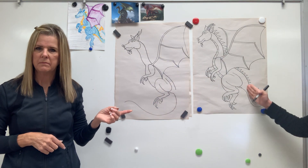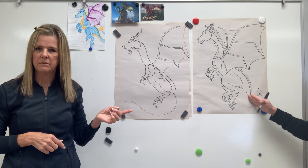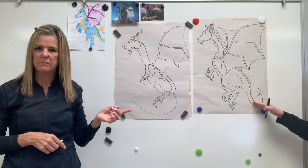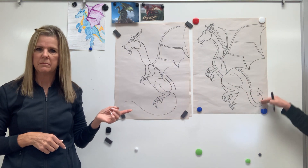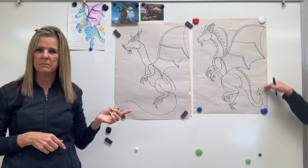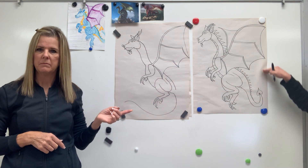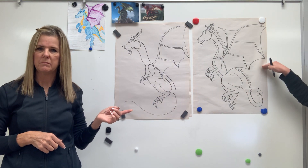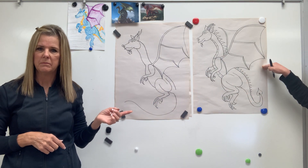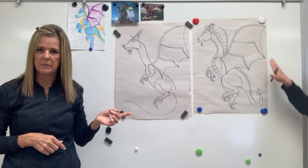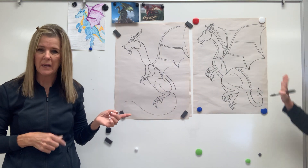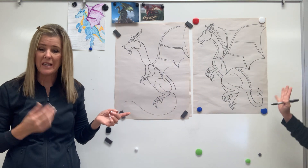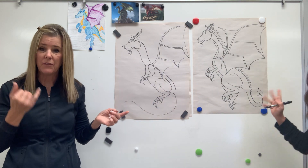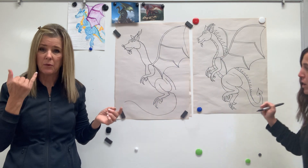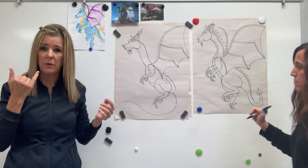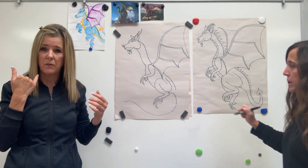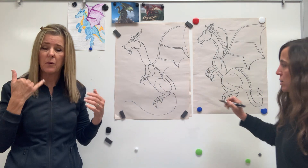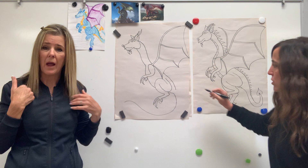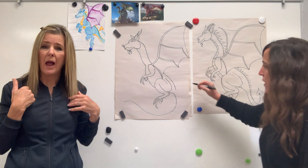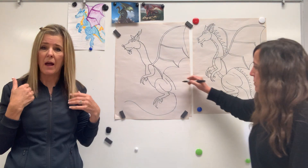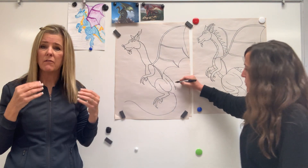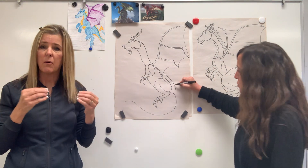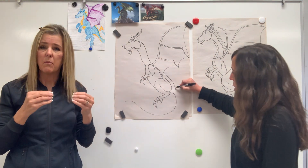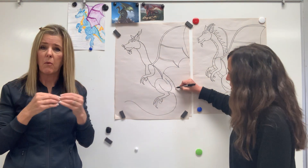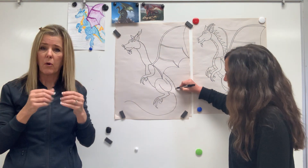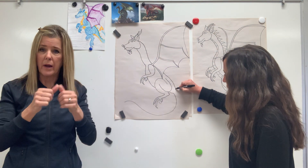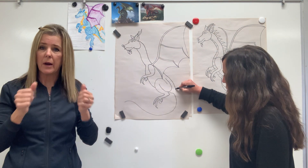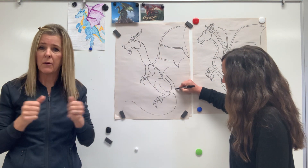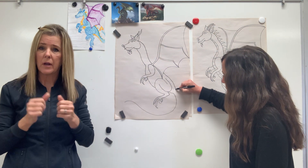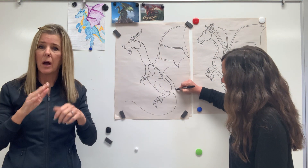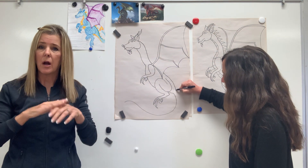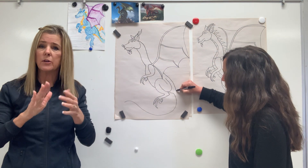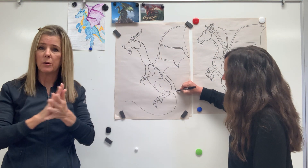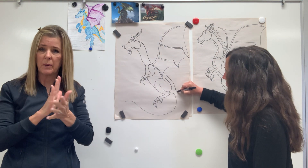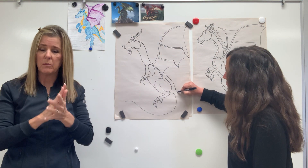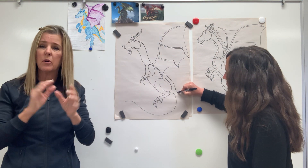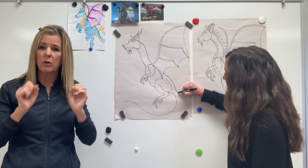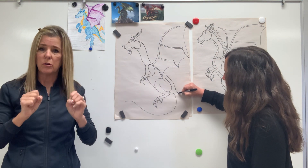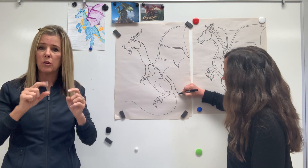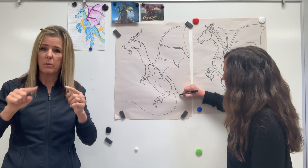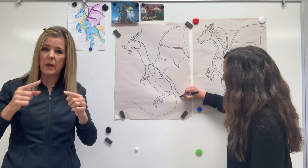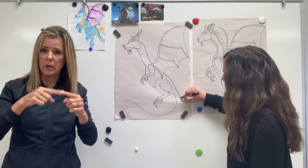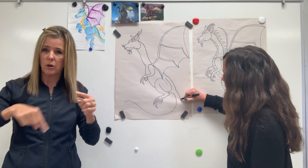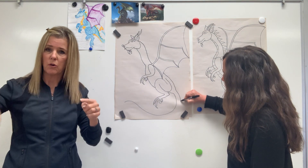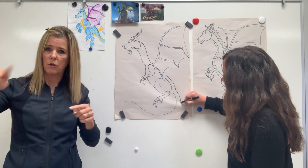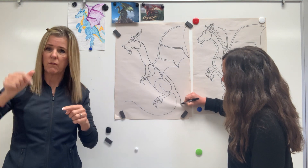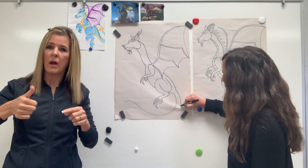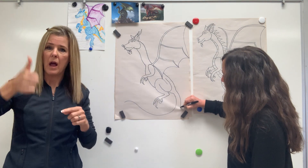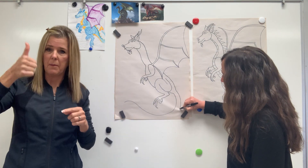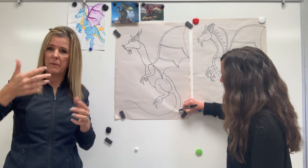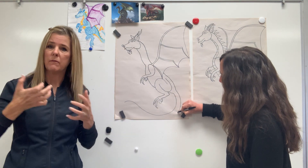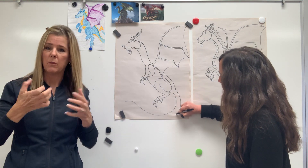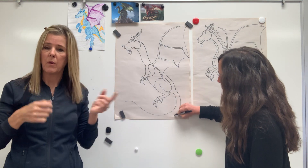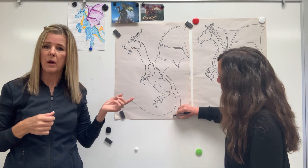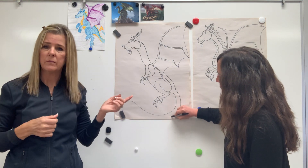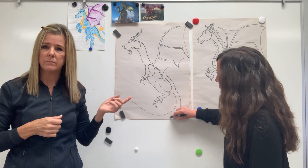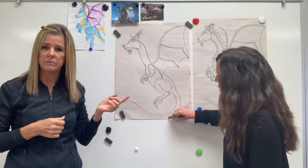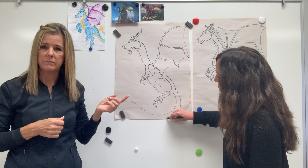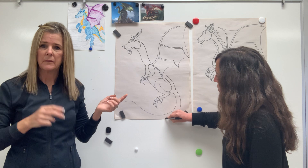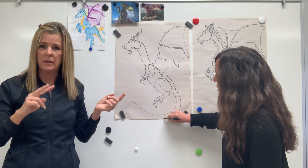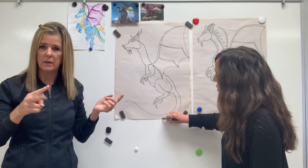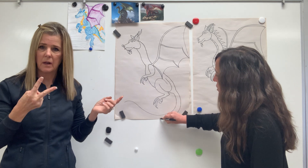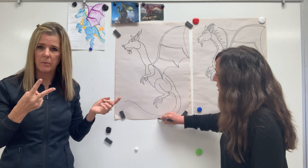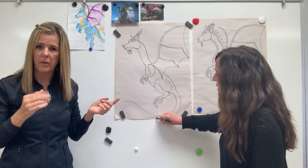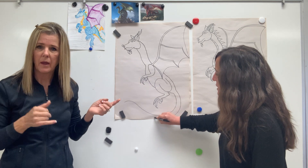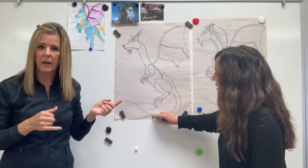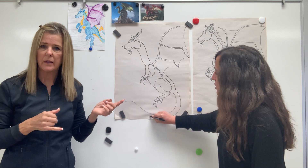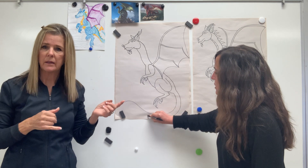But if you are lucky and you have room, go ahead and make it curve up if you want. That's totally fine. And then I'm just gonna double it. And look,